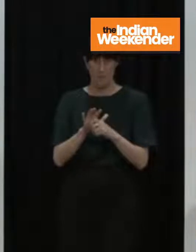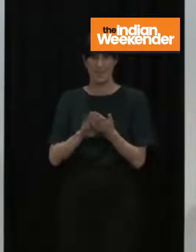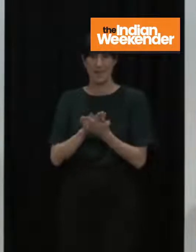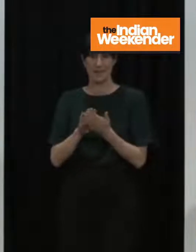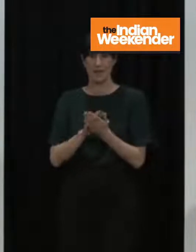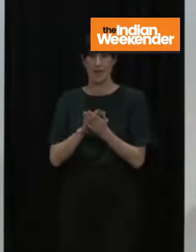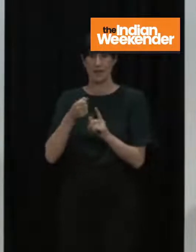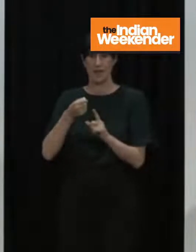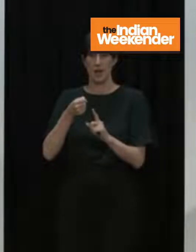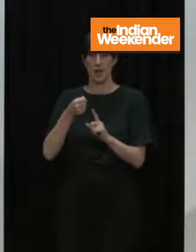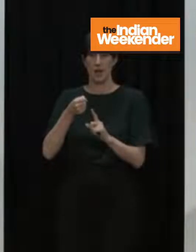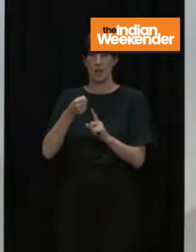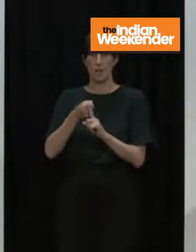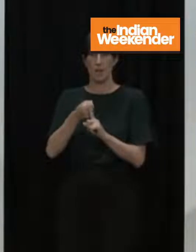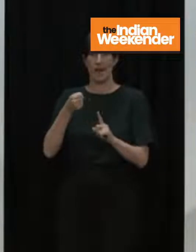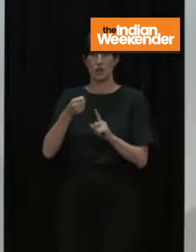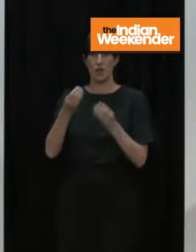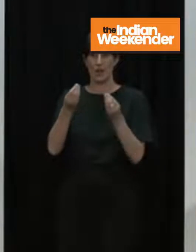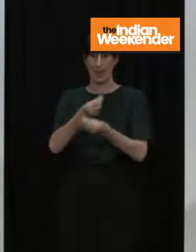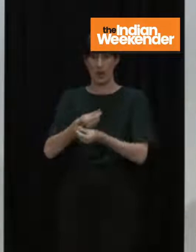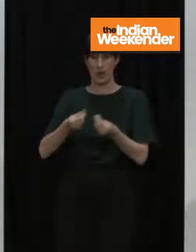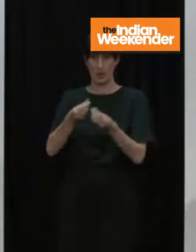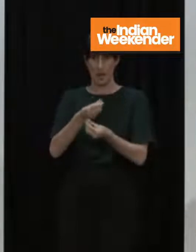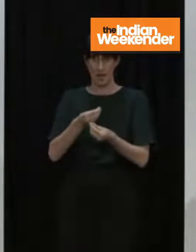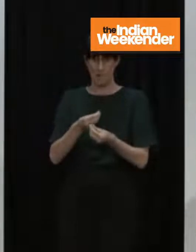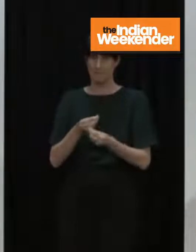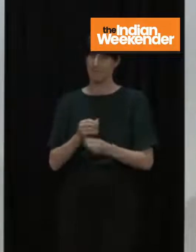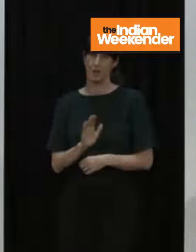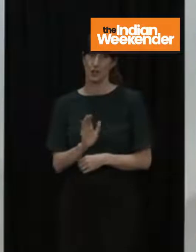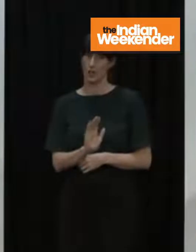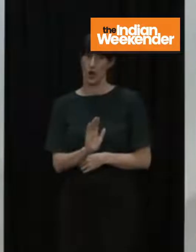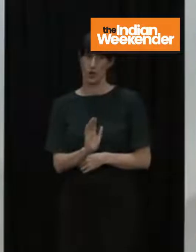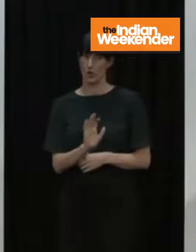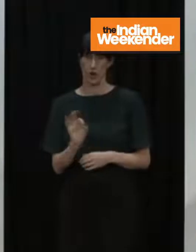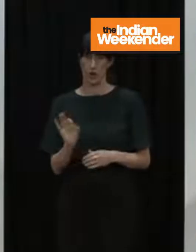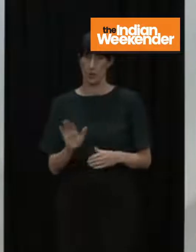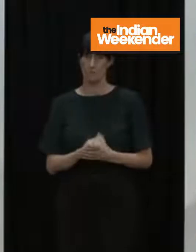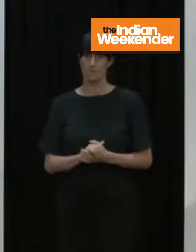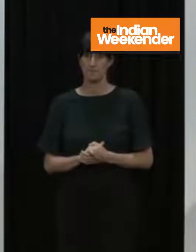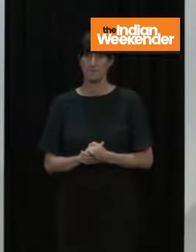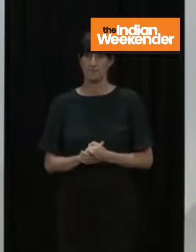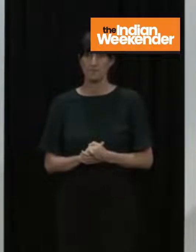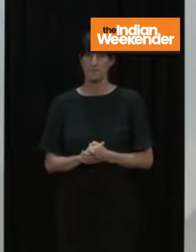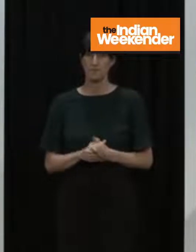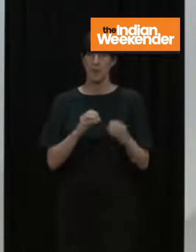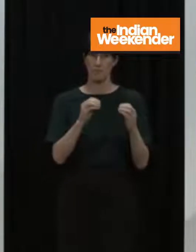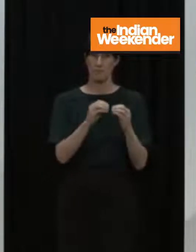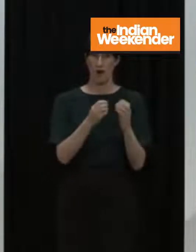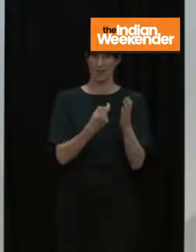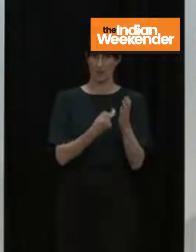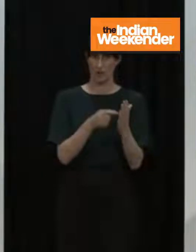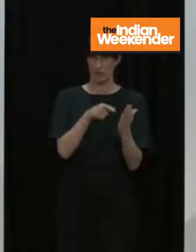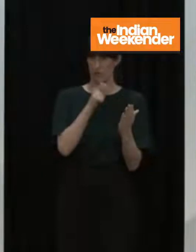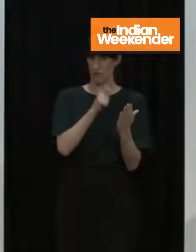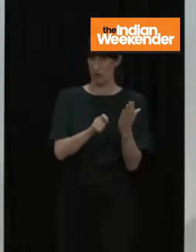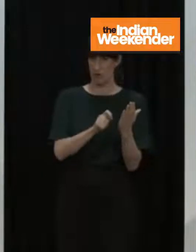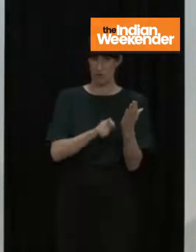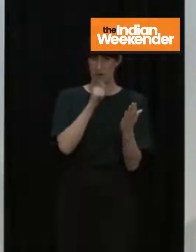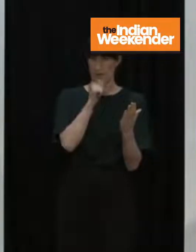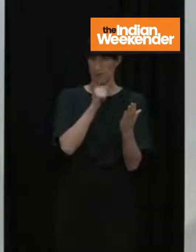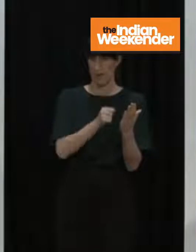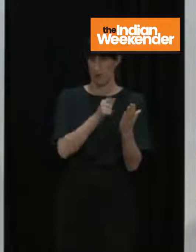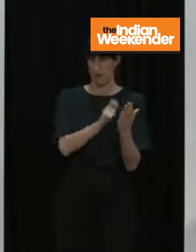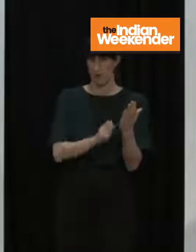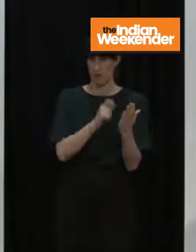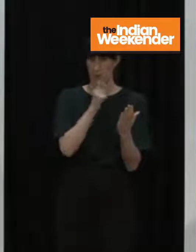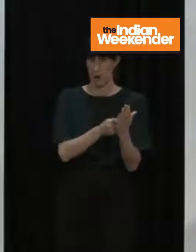all. I think you're drawing together two completely different points there. What Brian Roche is saying is that he raised issues about